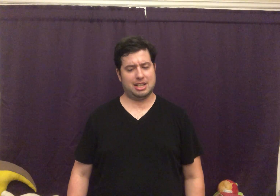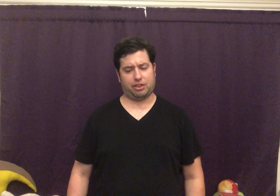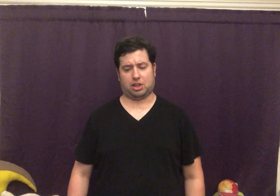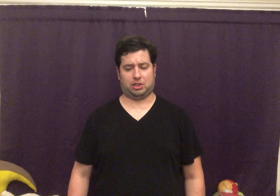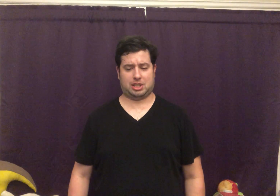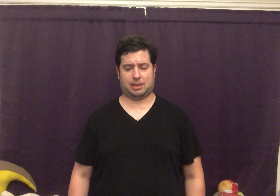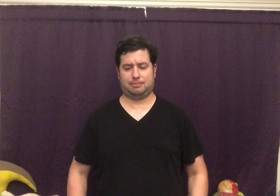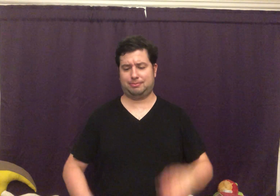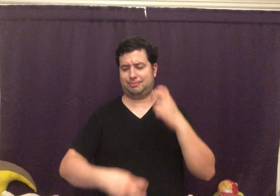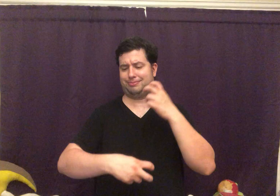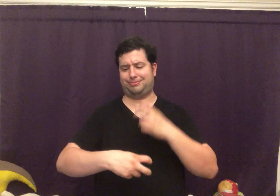Difficult.